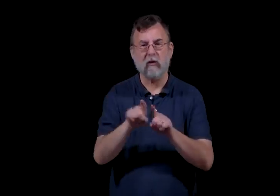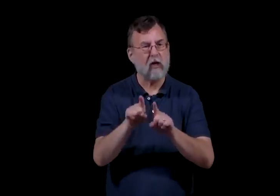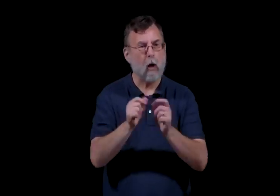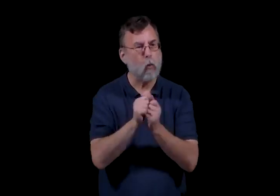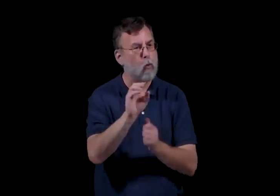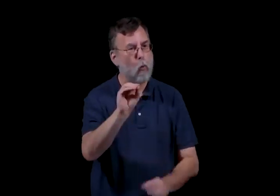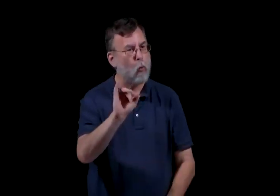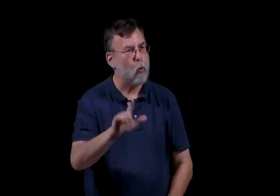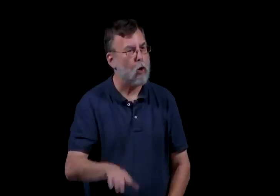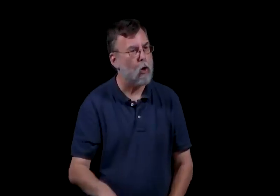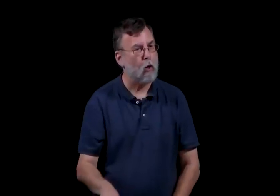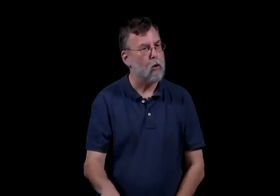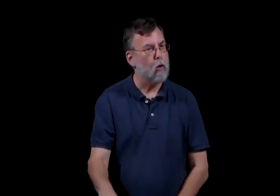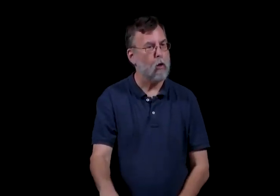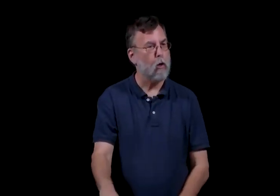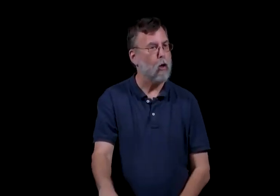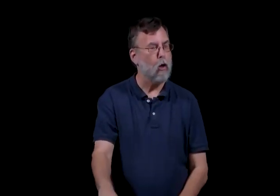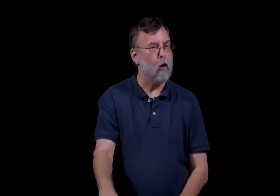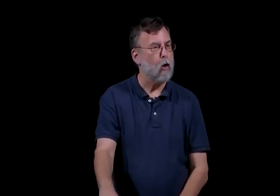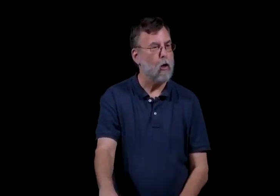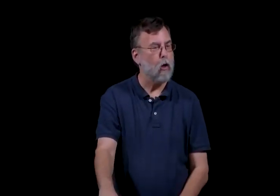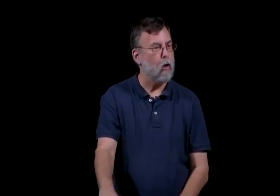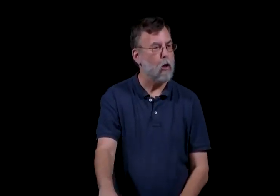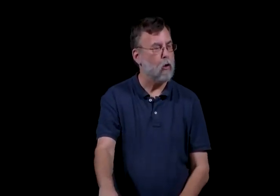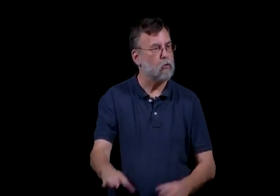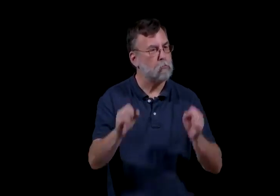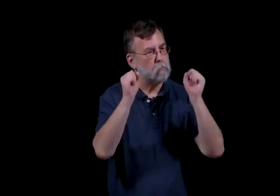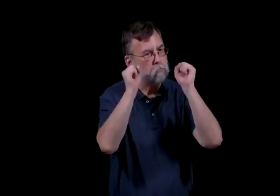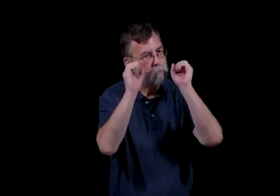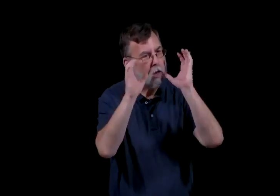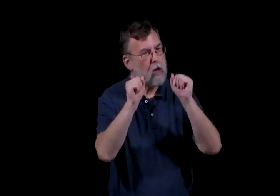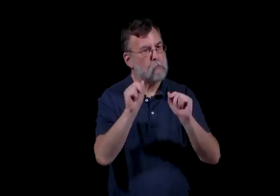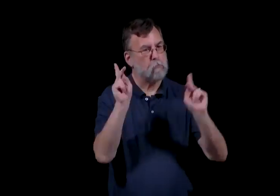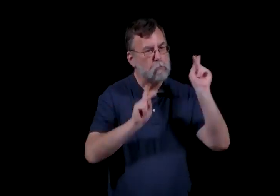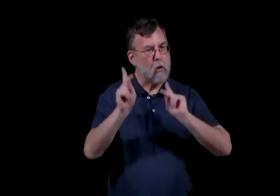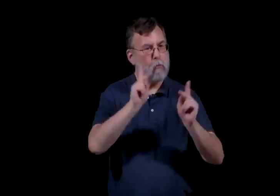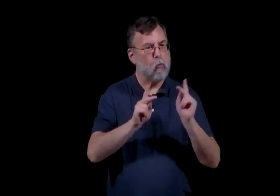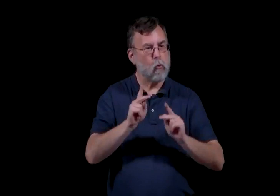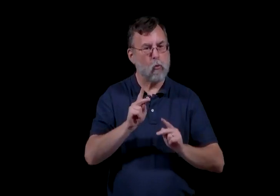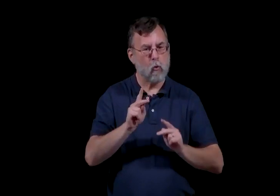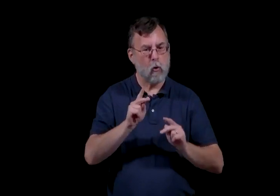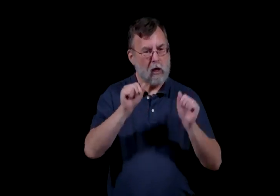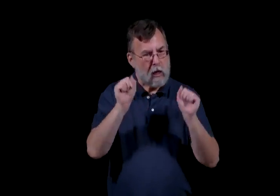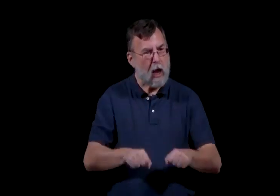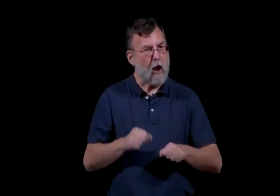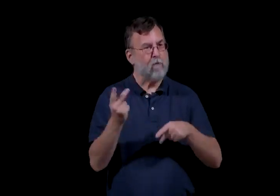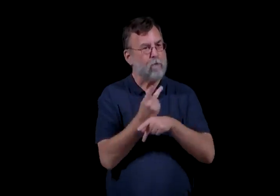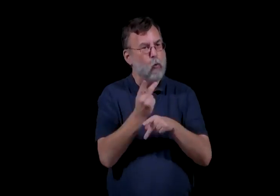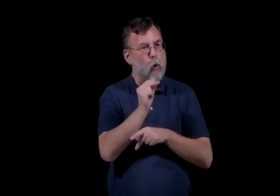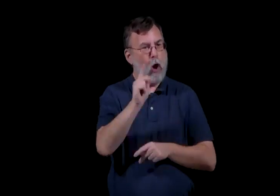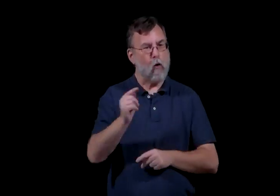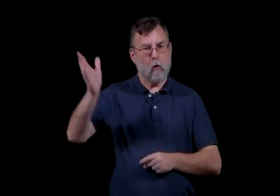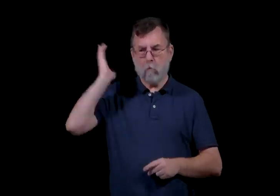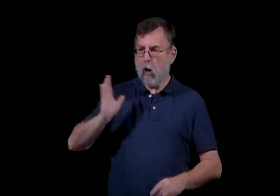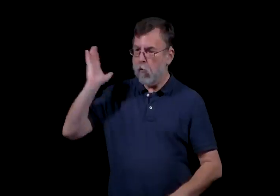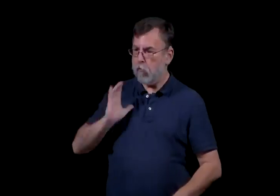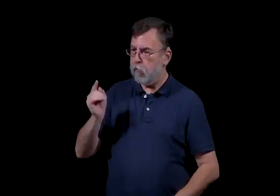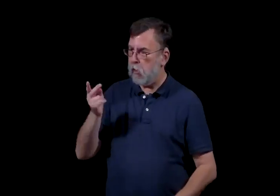an old-fashioned remedy, but it worked. I was shocked. I was amazed that people a long time ago could figure